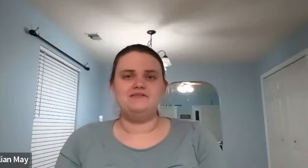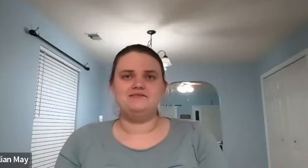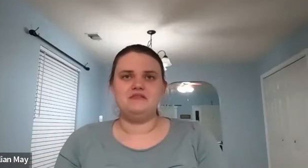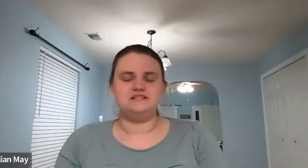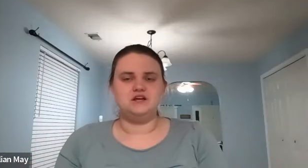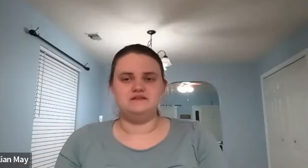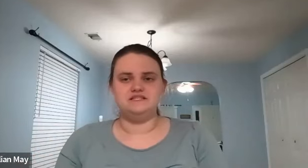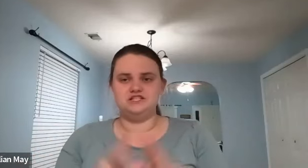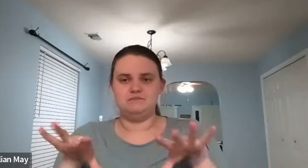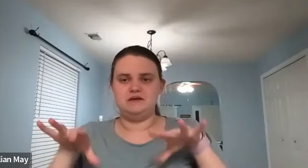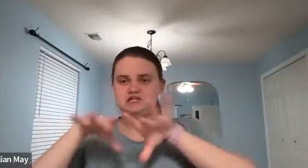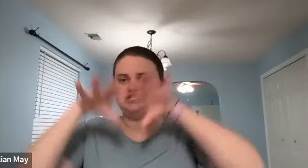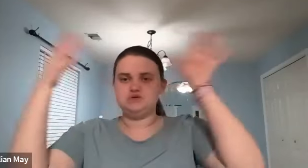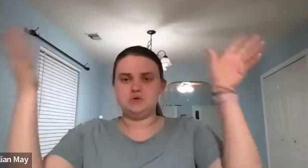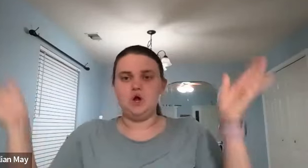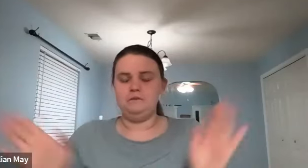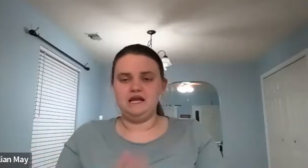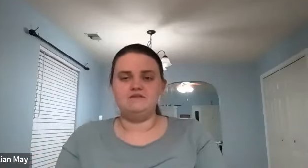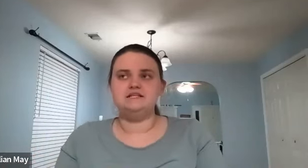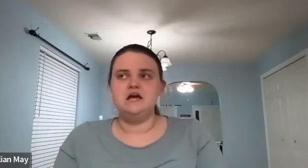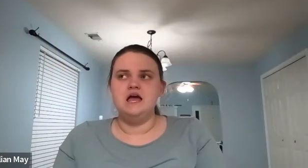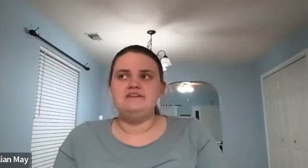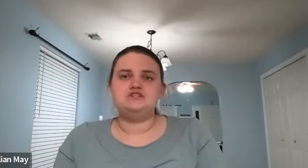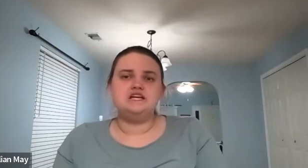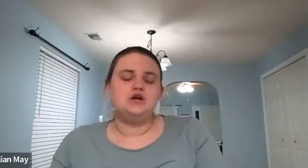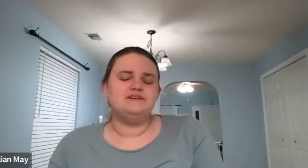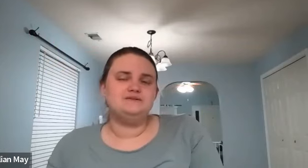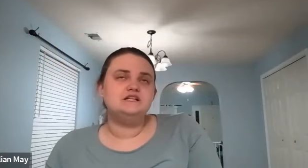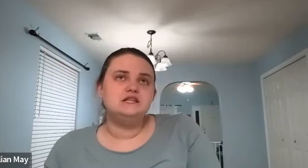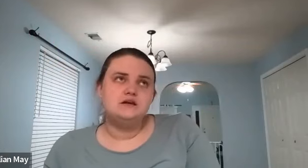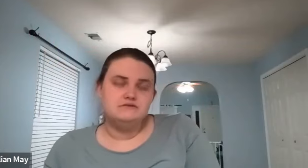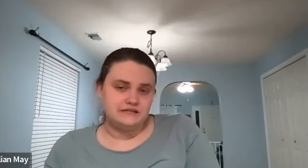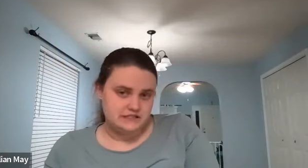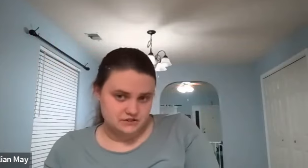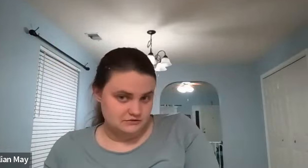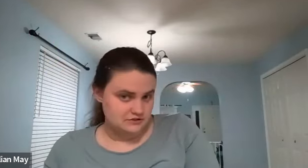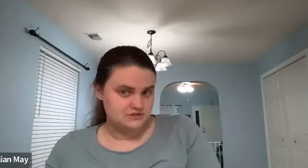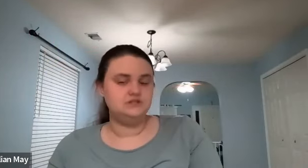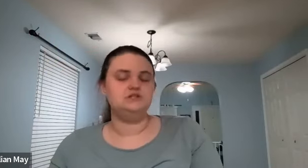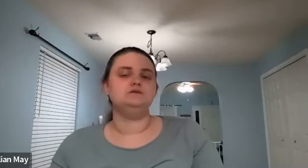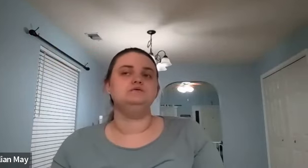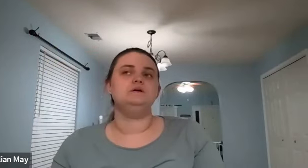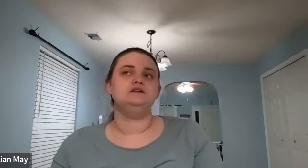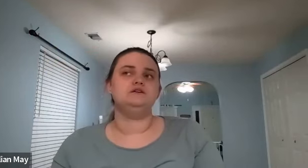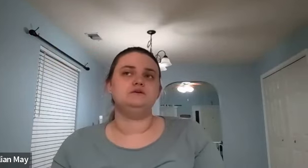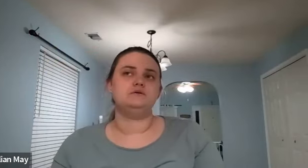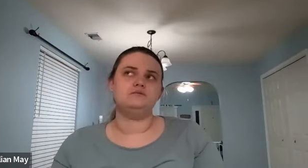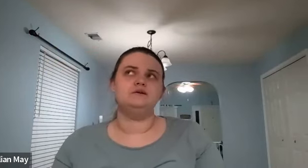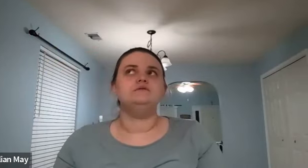And that's obviously just a big general opening of it. If you're saying you're going to a clothing store, you can do,